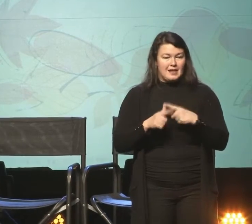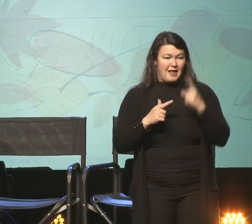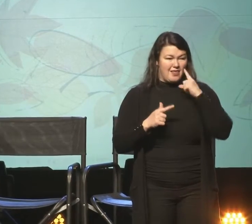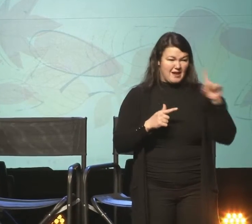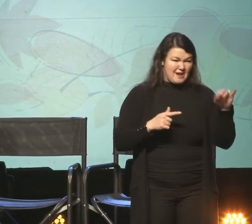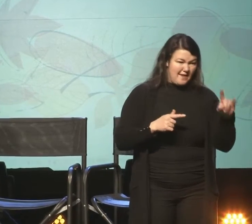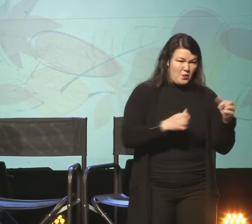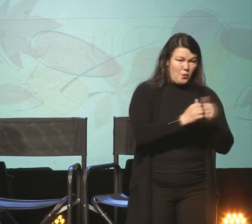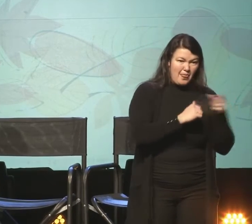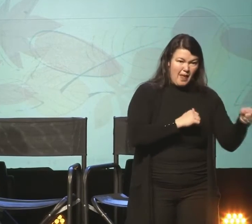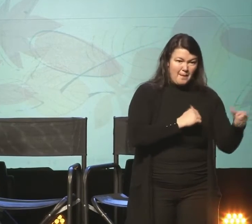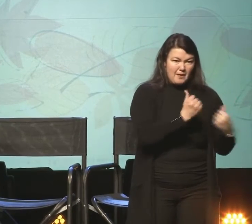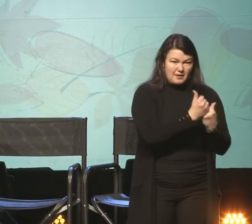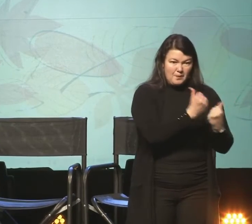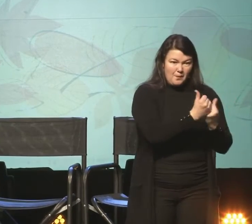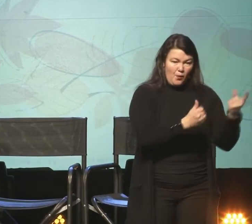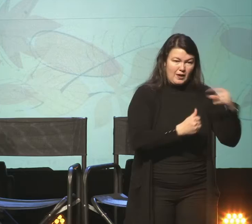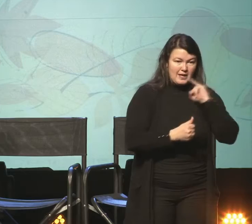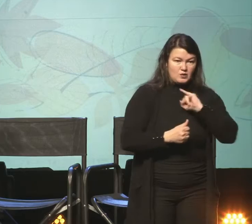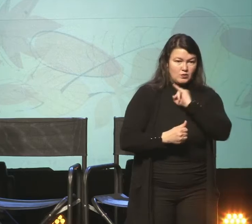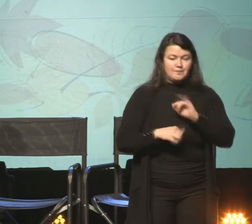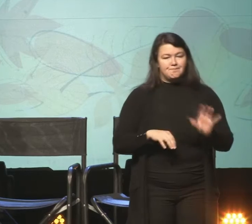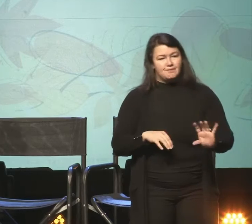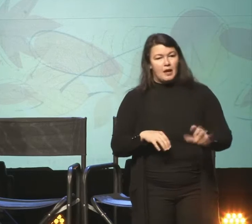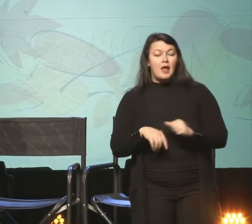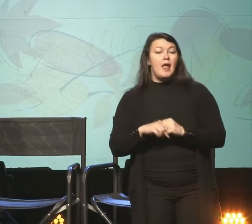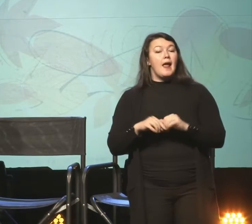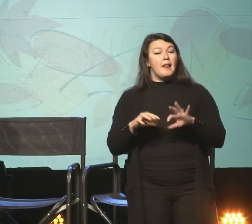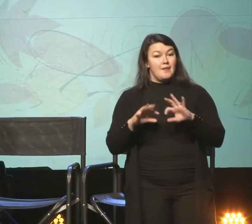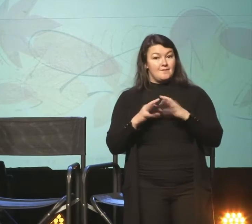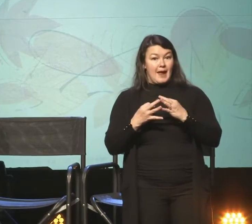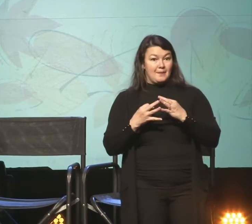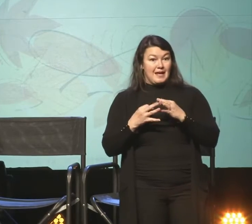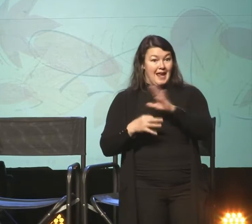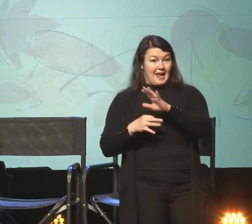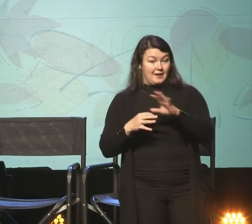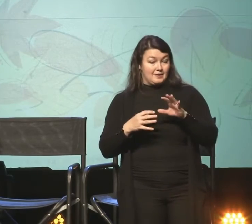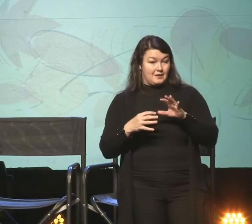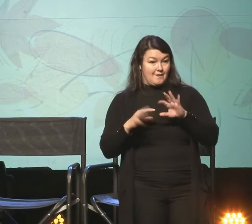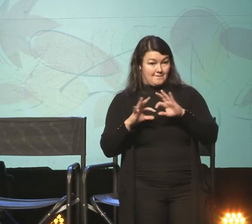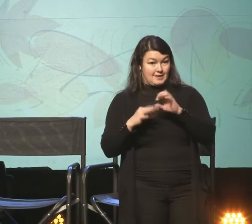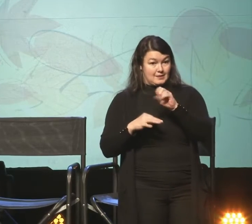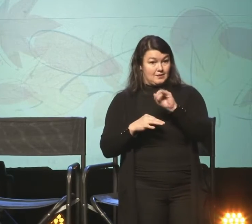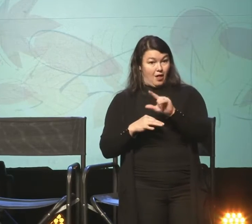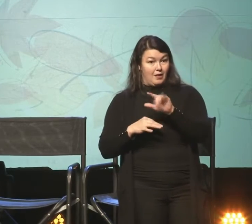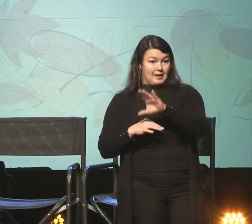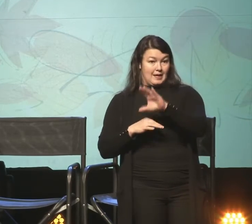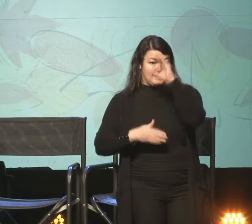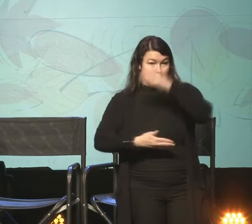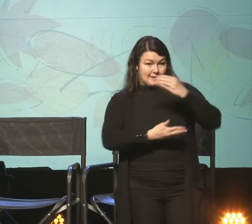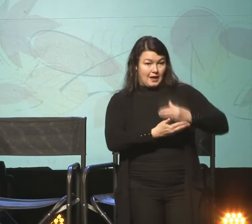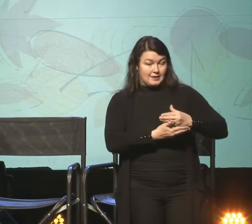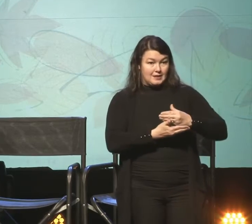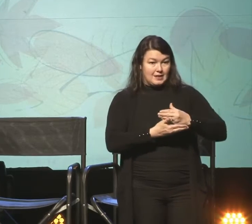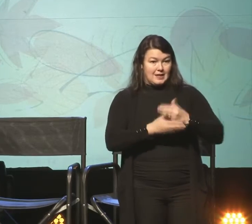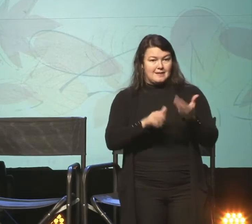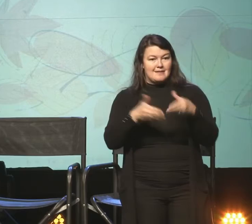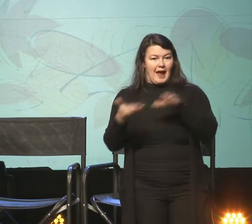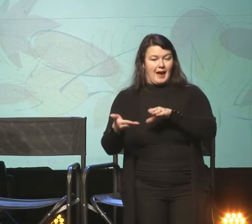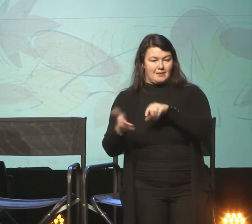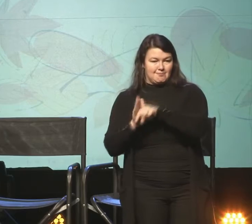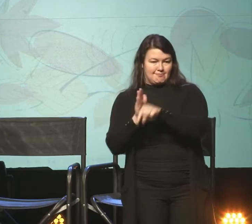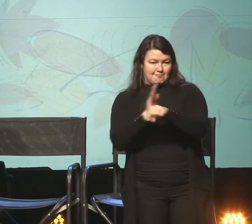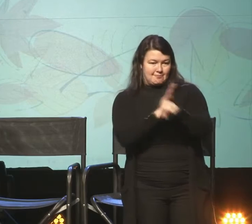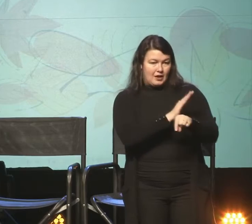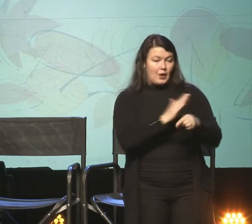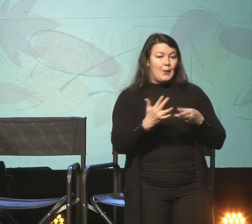David was fighting with them. Like the entire family is basically killed, Saul and all his sons, including Jonathan. Through a series